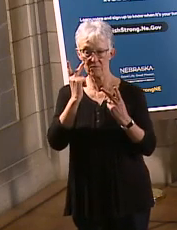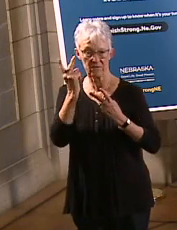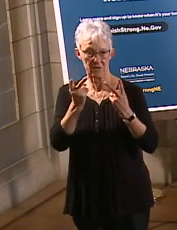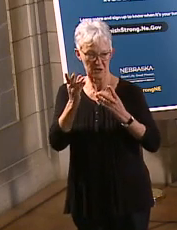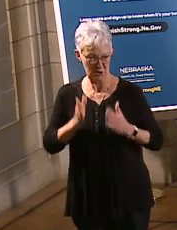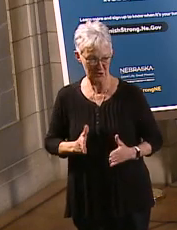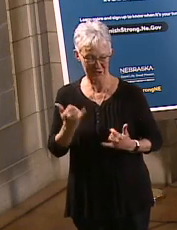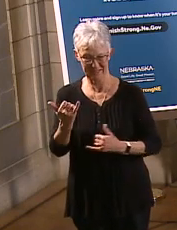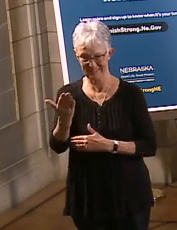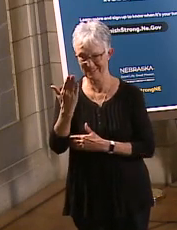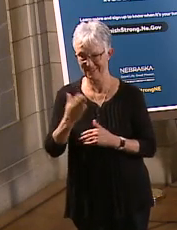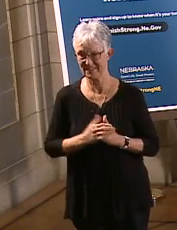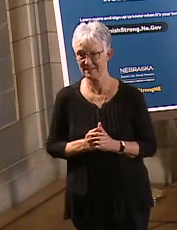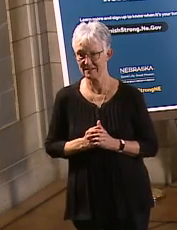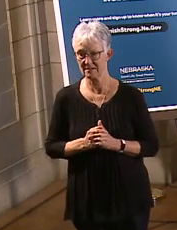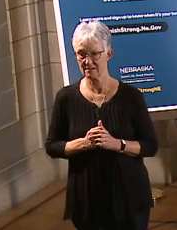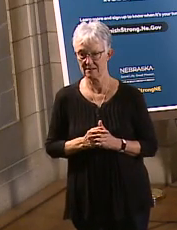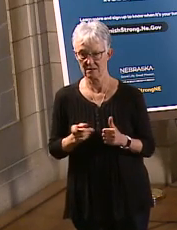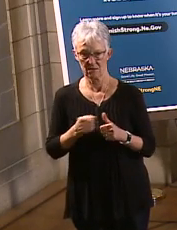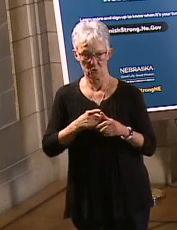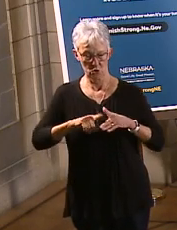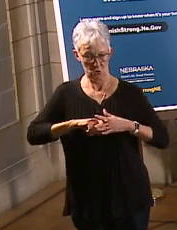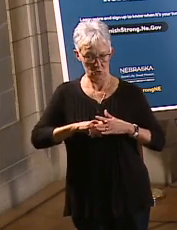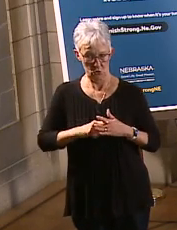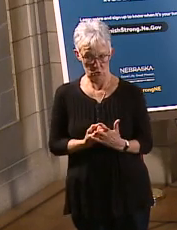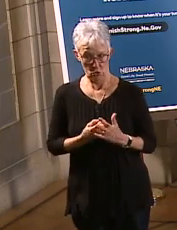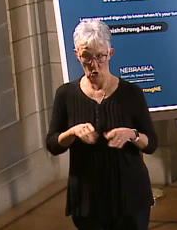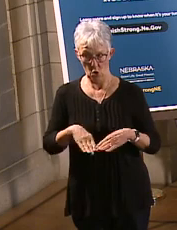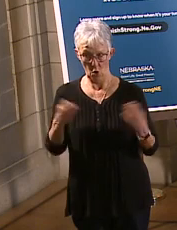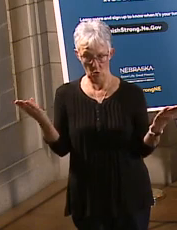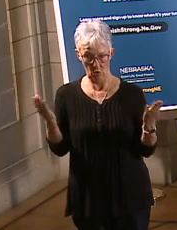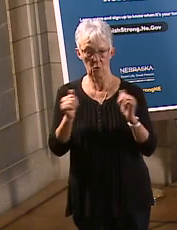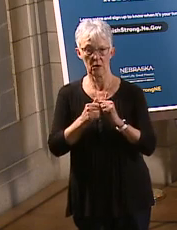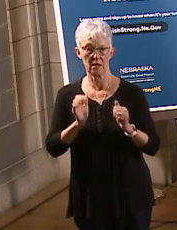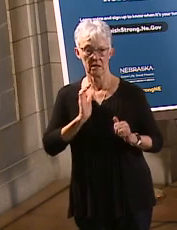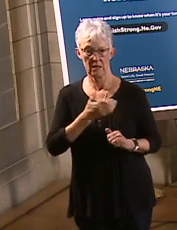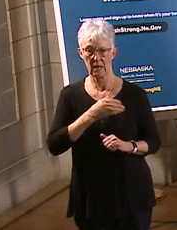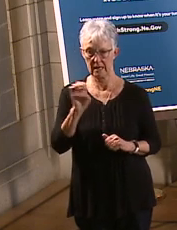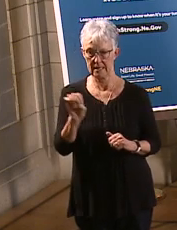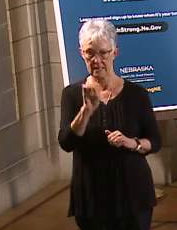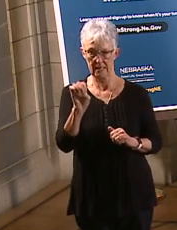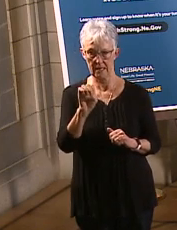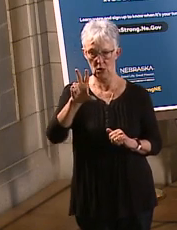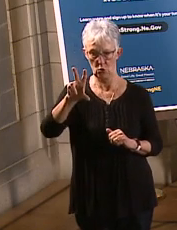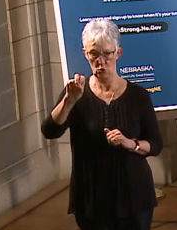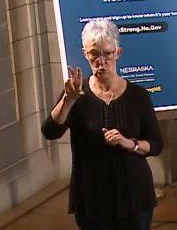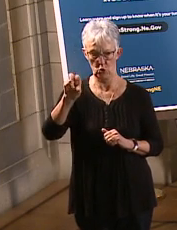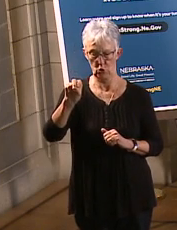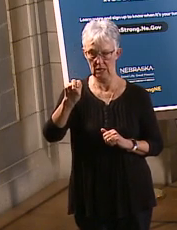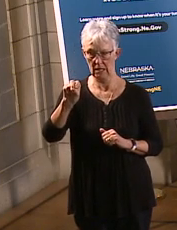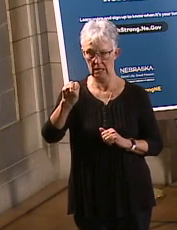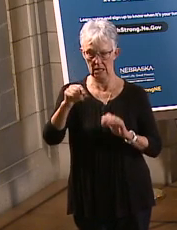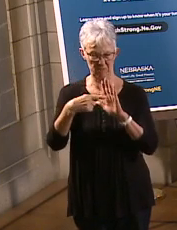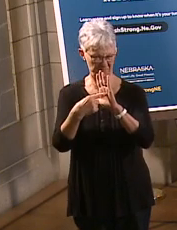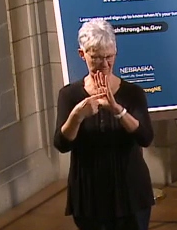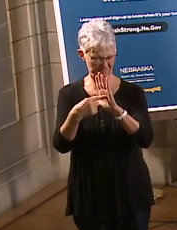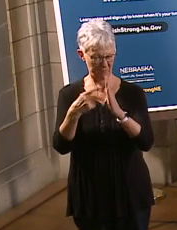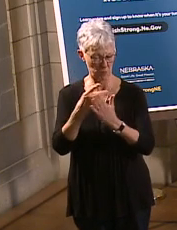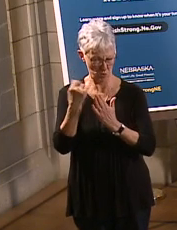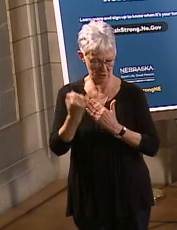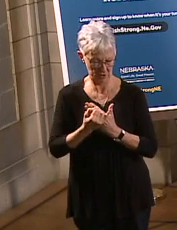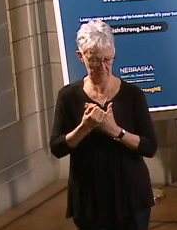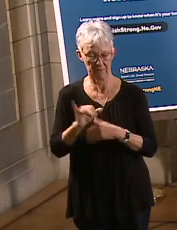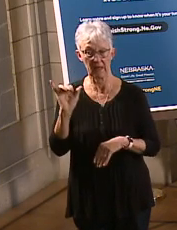guests. So first of all, we're going to start with our E30 Demonstration Project. So this was a project that we